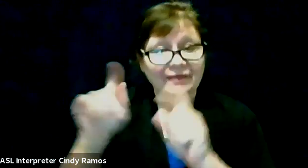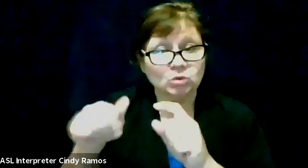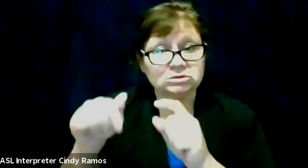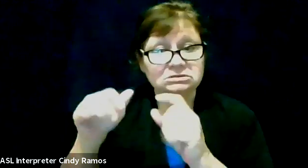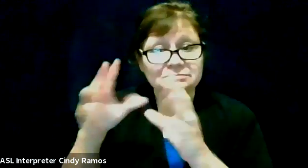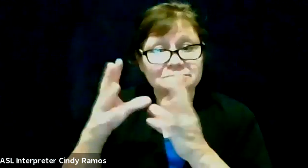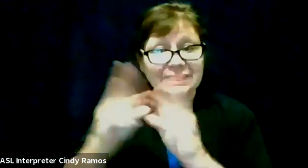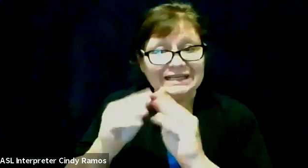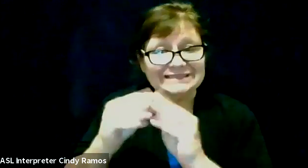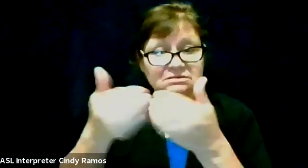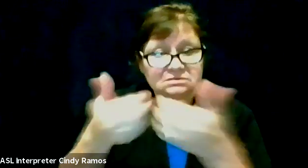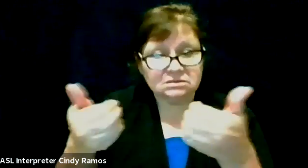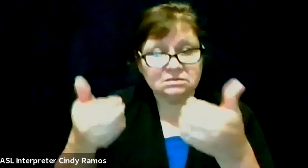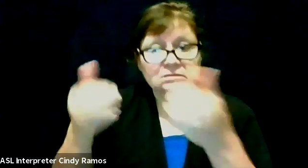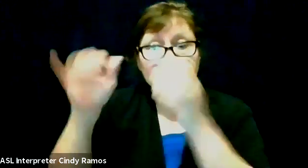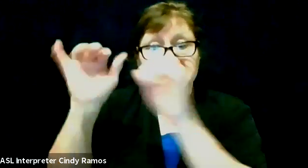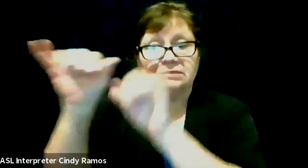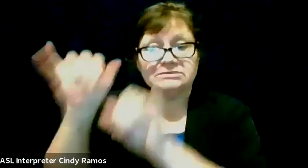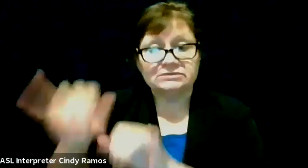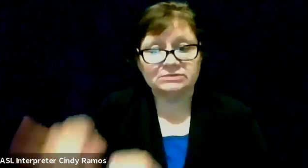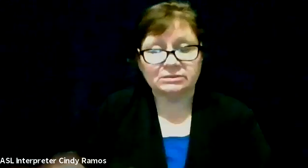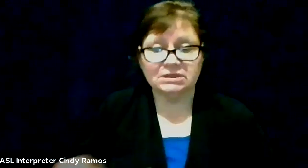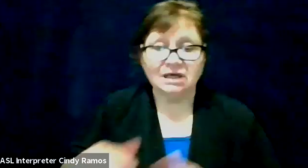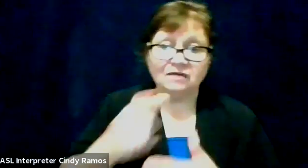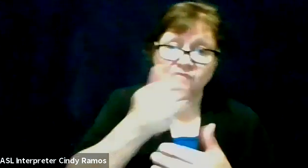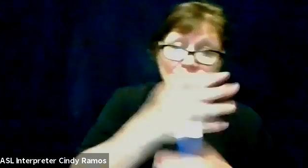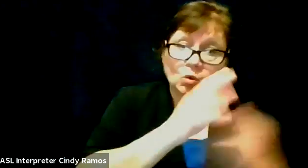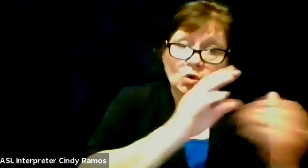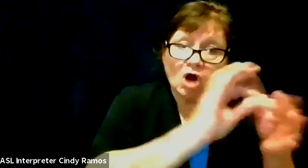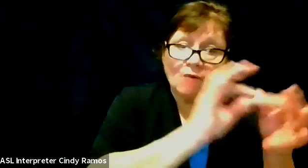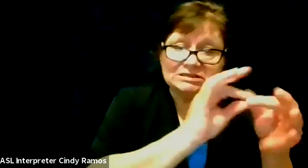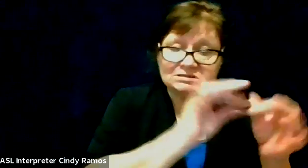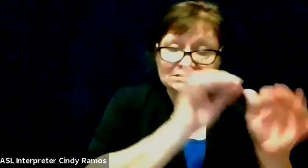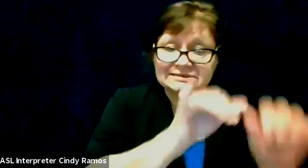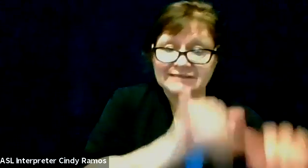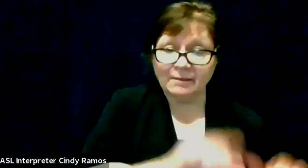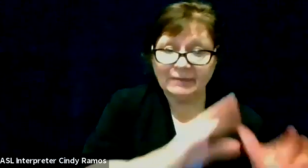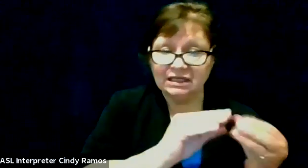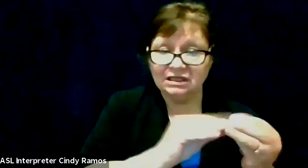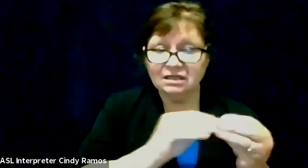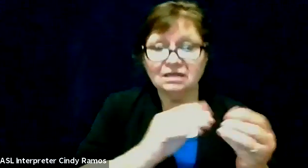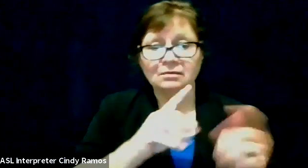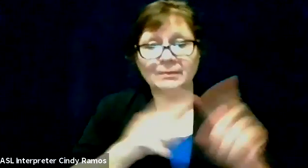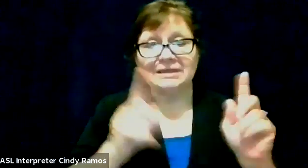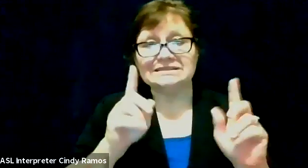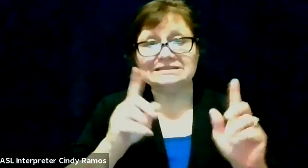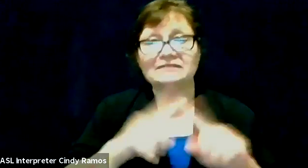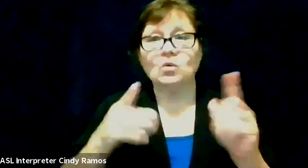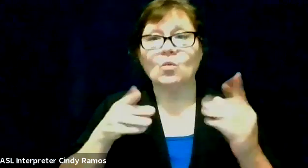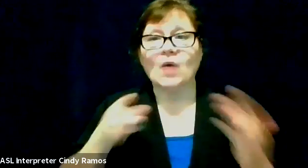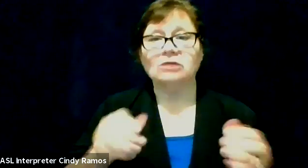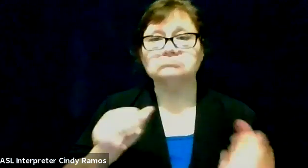think you get 2 or 3 of the same public commenters at every meeting. And if there was a way to be able to promote those task forces and have